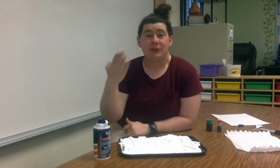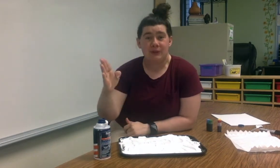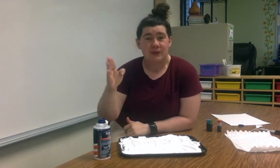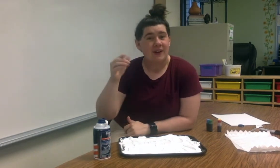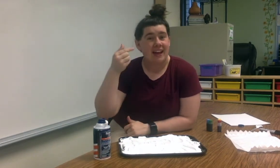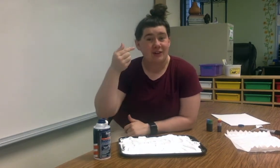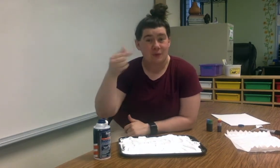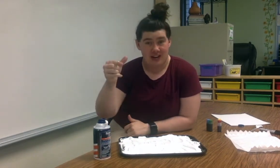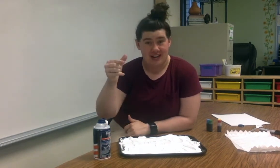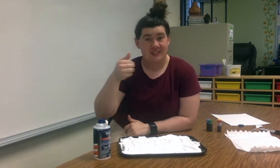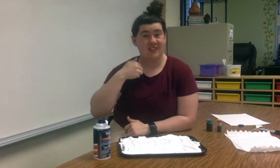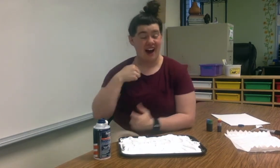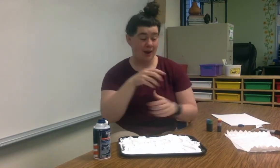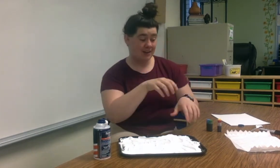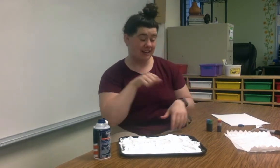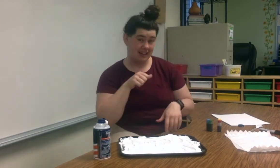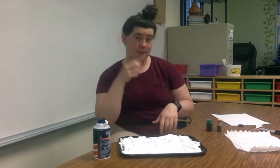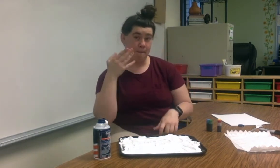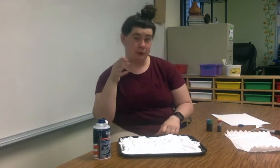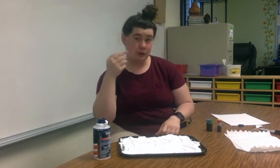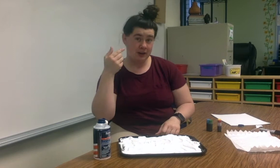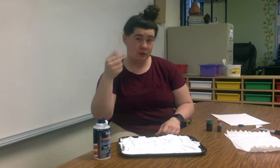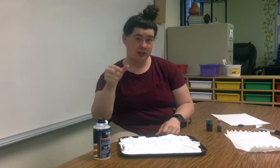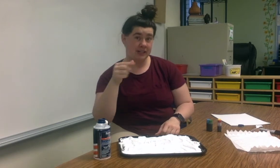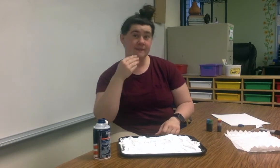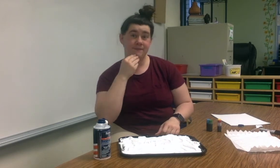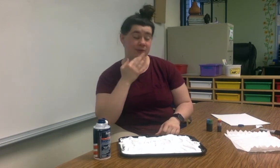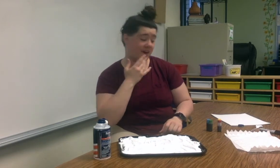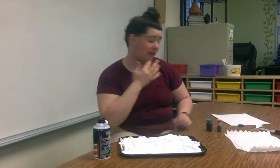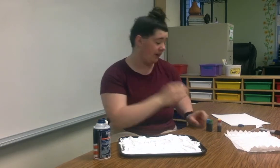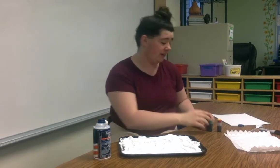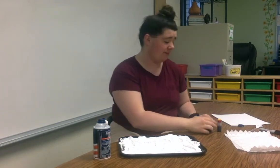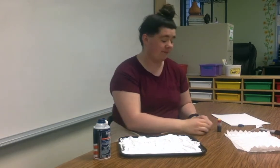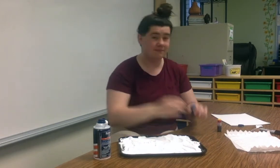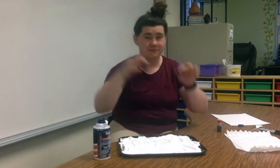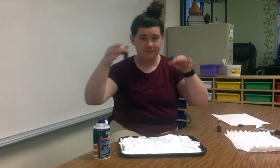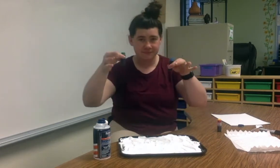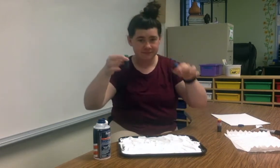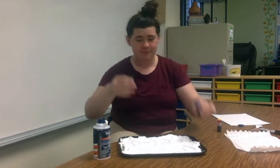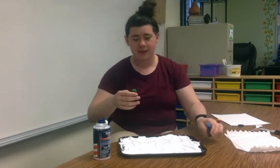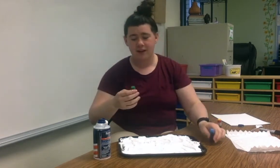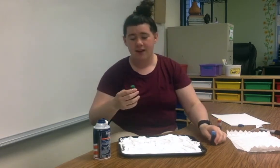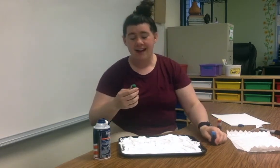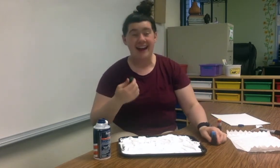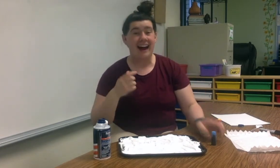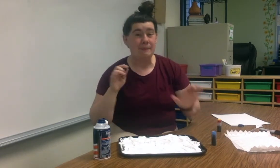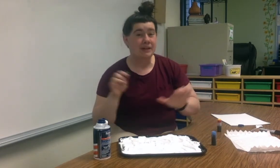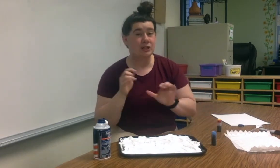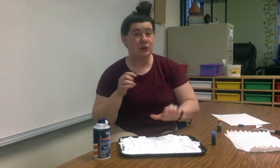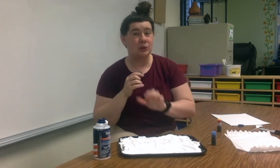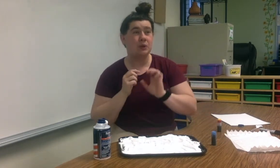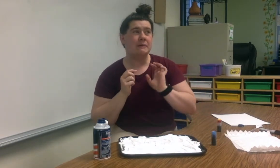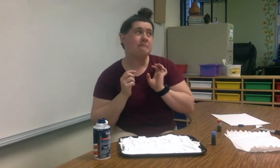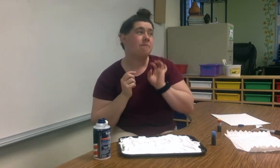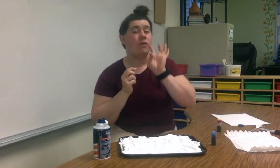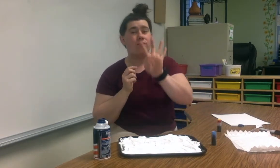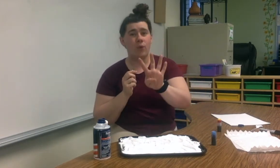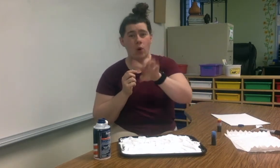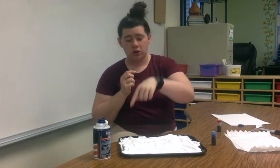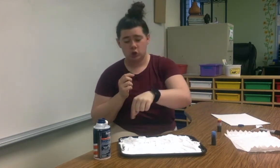Blue and green. So I'm gonna get blue and green food coloring. And I'm gonna do